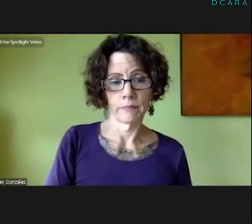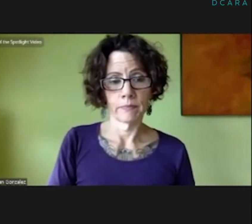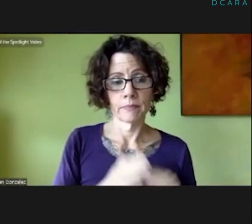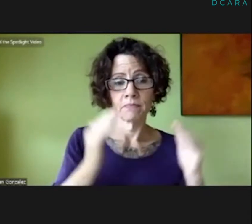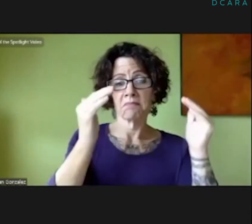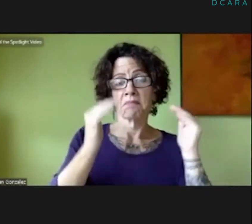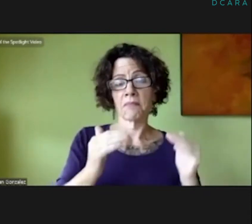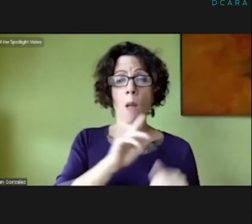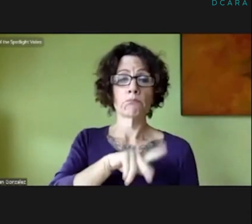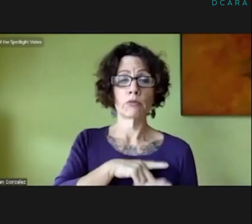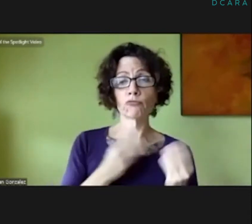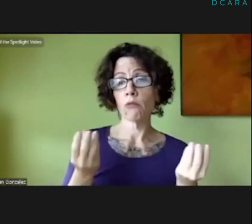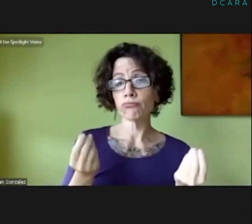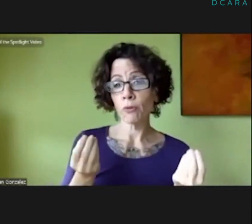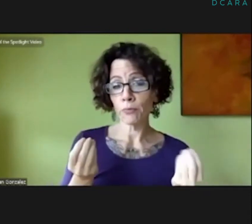away.